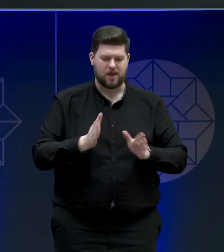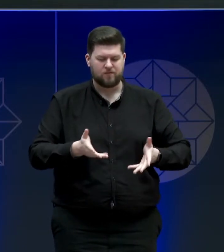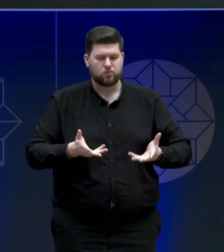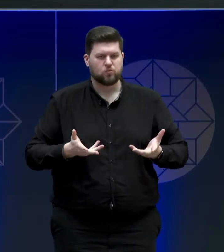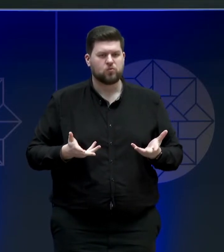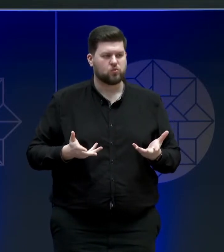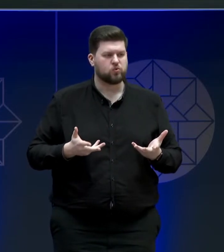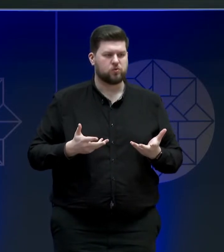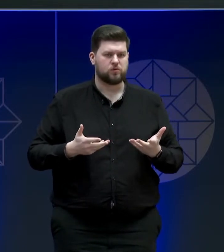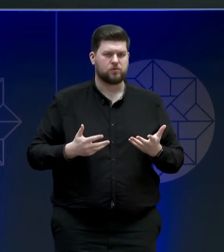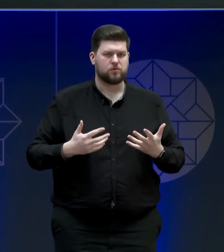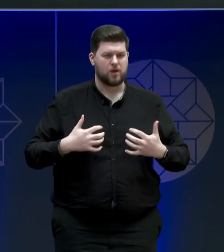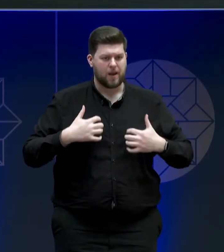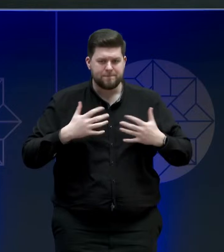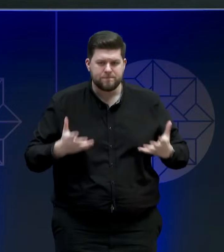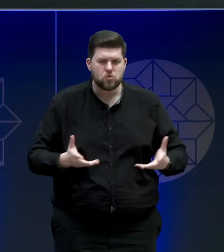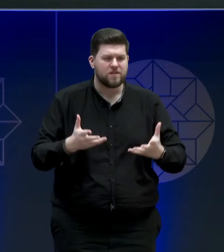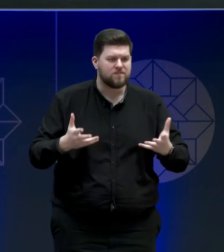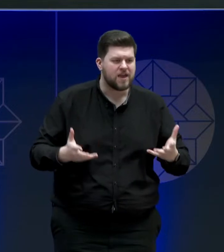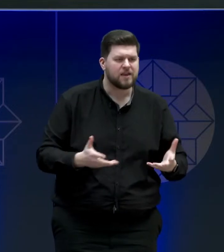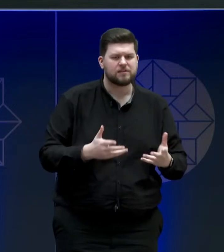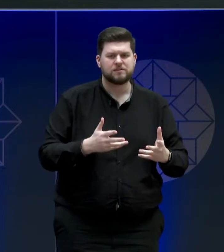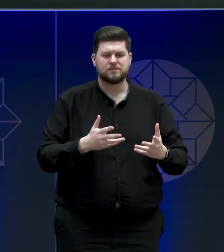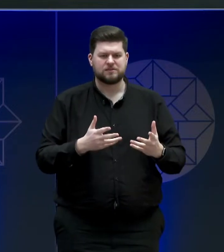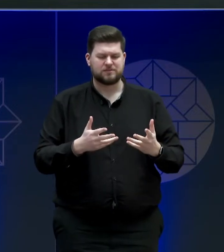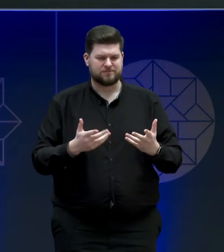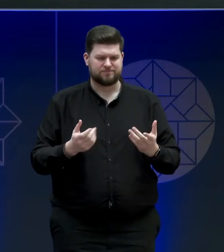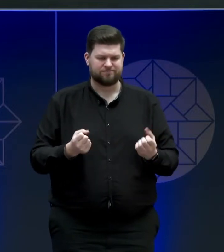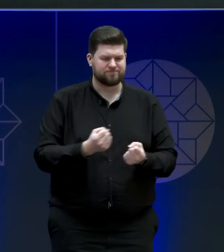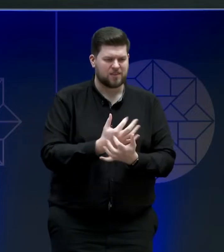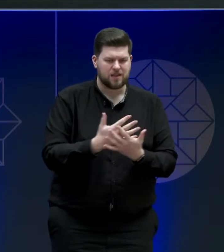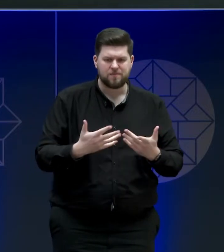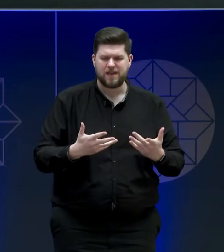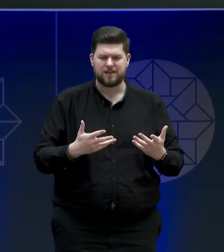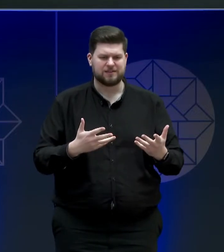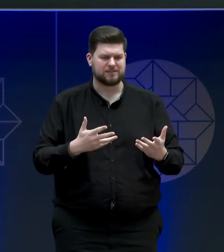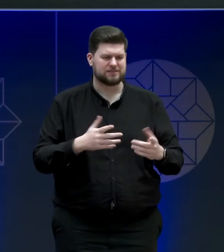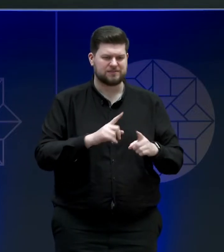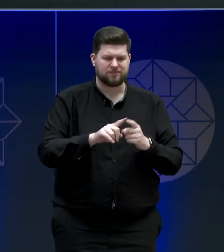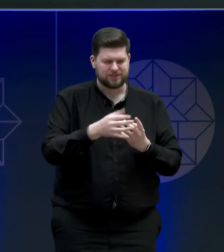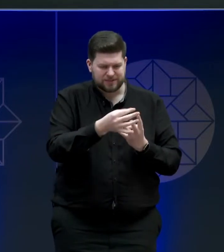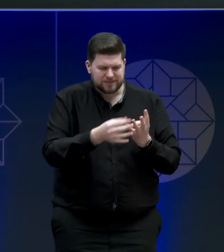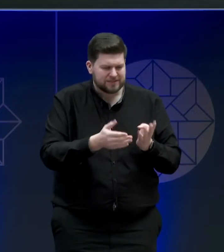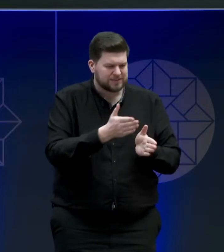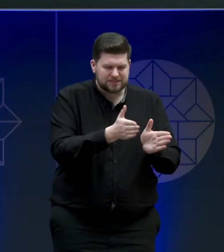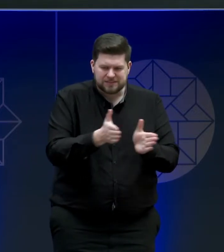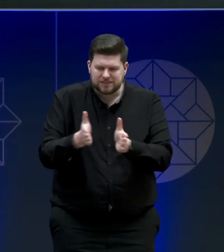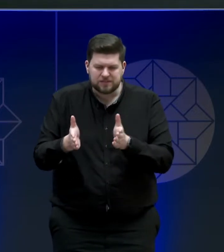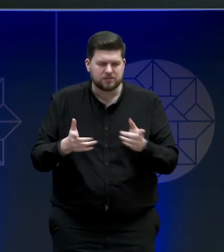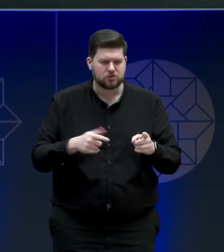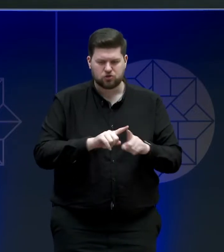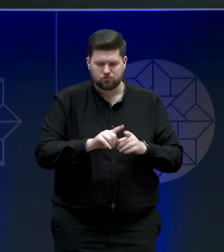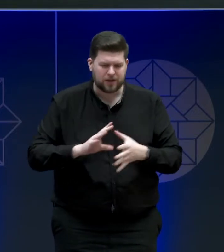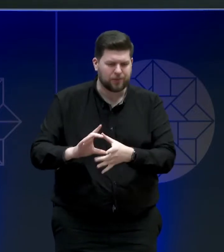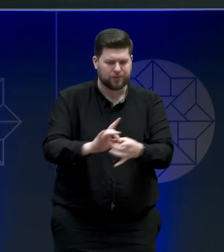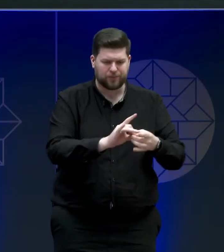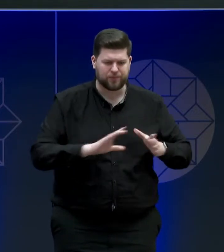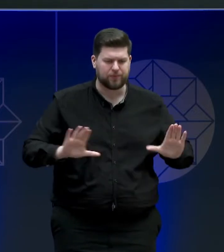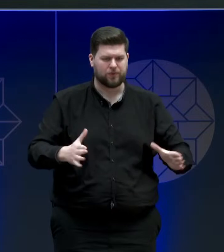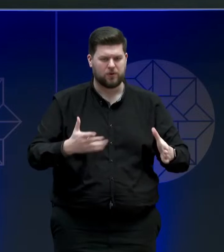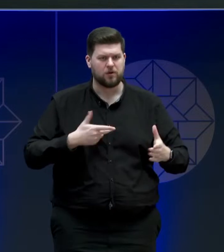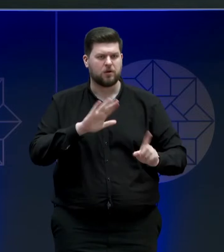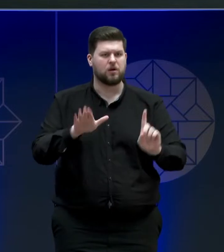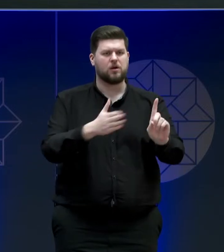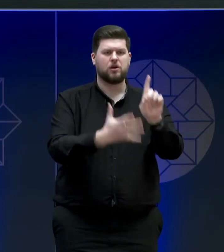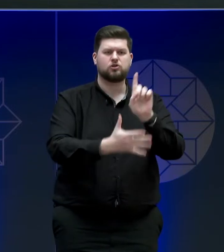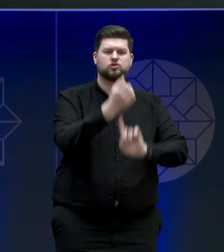motivate and mobilise a number of different elements in that process. Some in communities, some in acute settings, and some at home. And